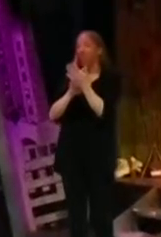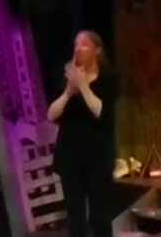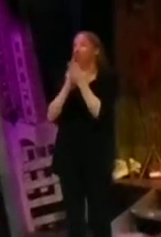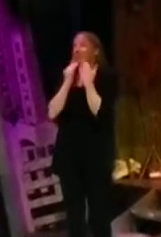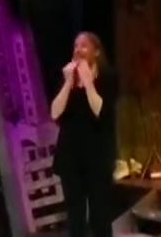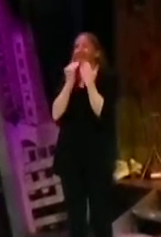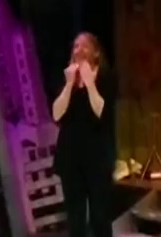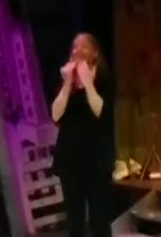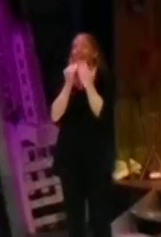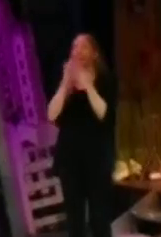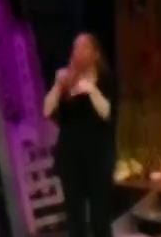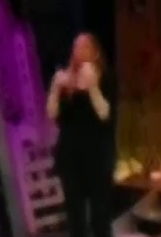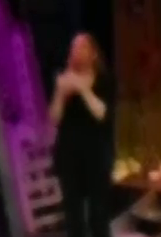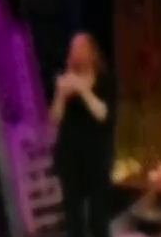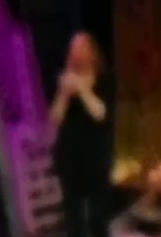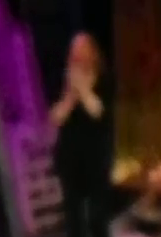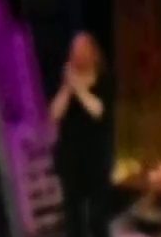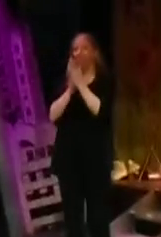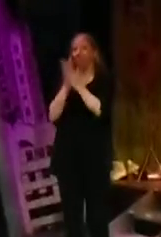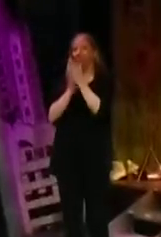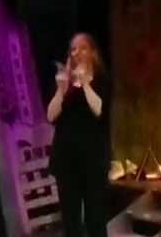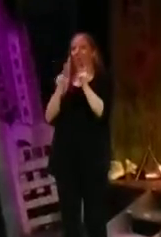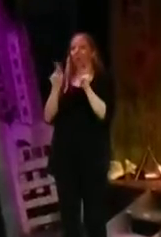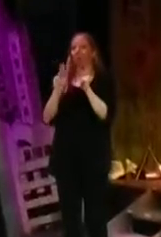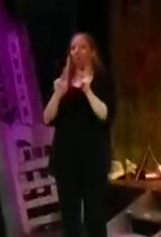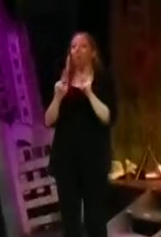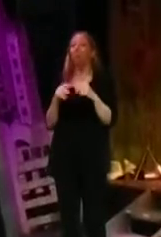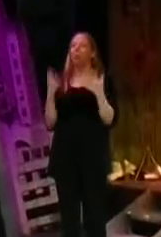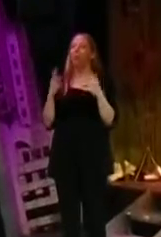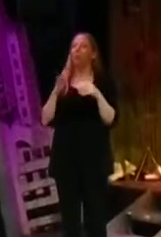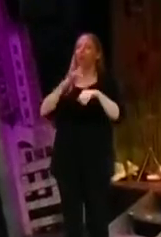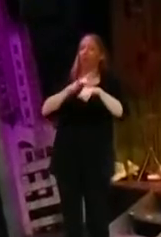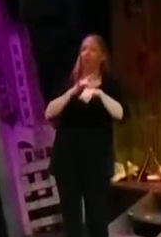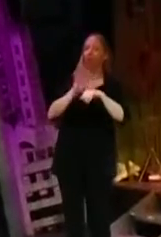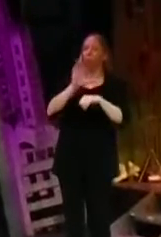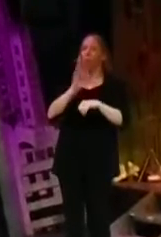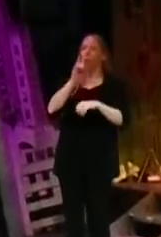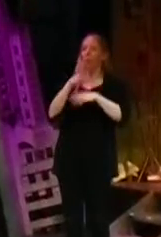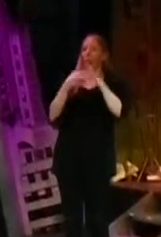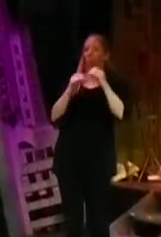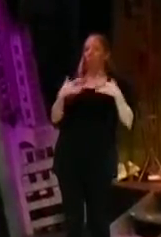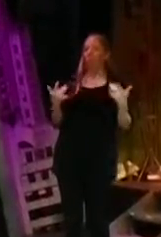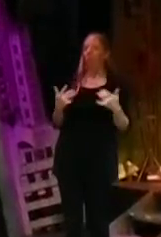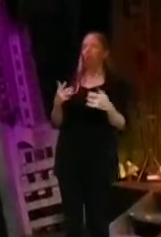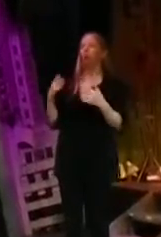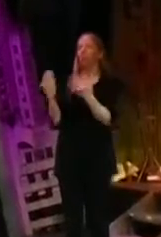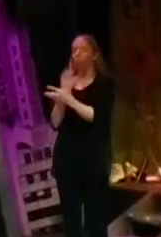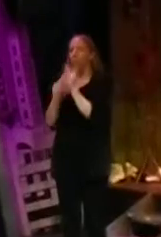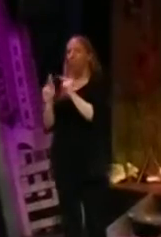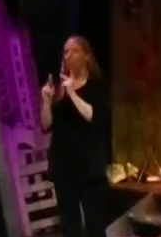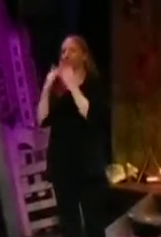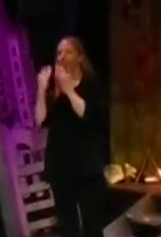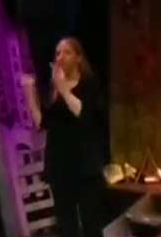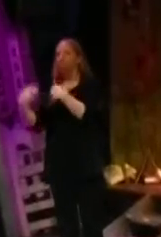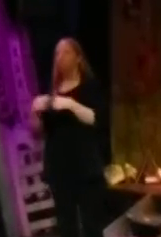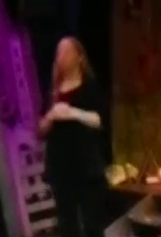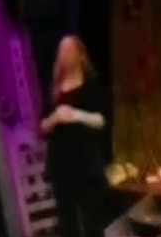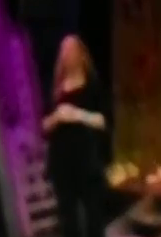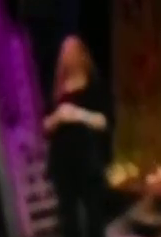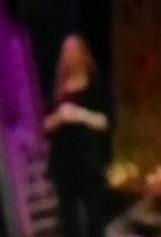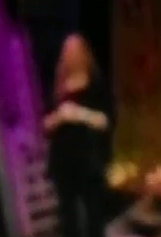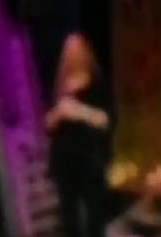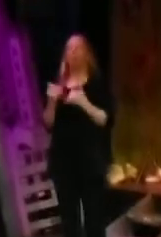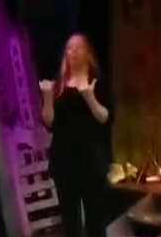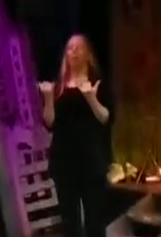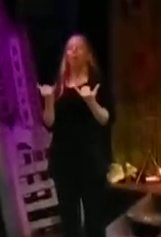Thank you to all the devotees and all the first timers. Thank you so much for being here. In light of that, I just want to tell you what we